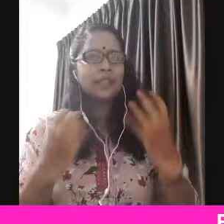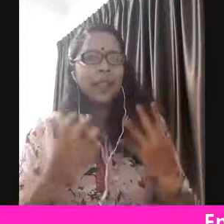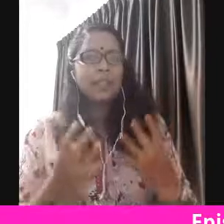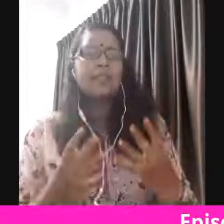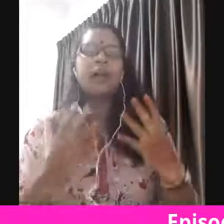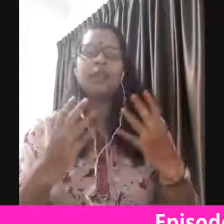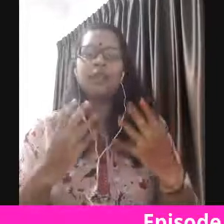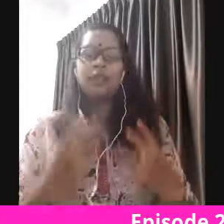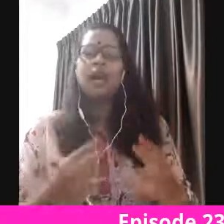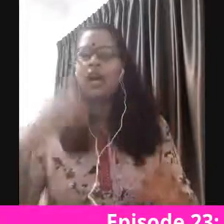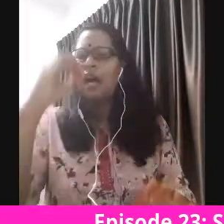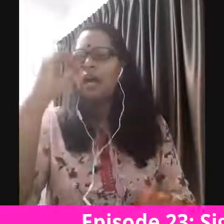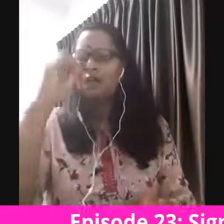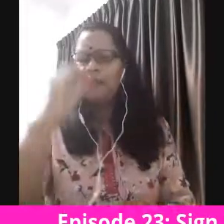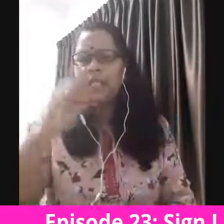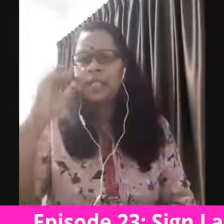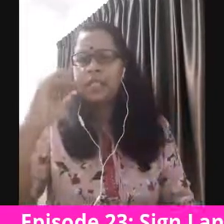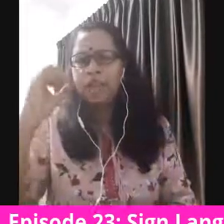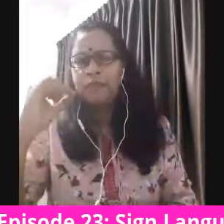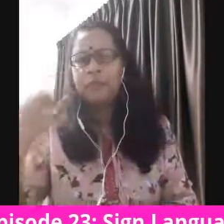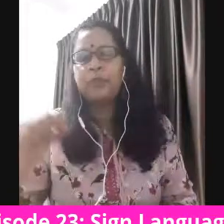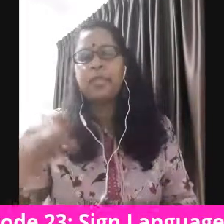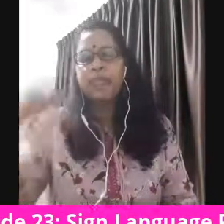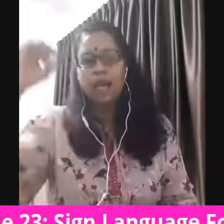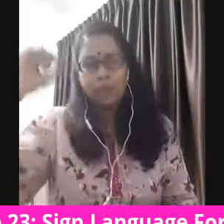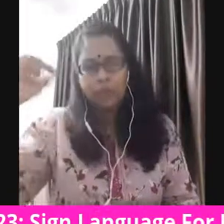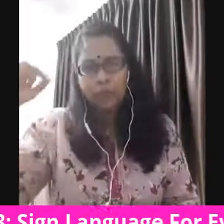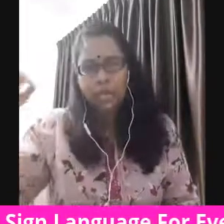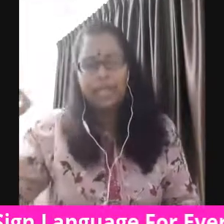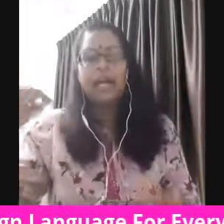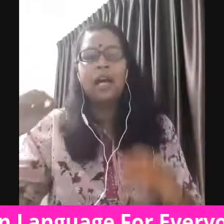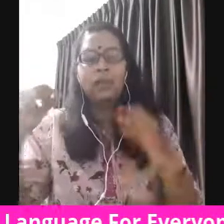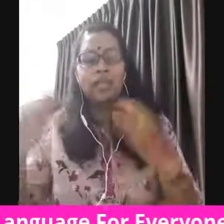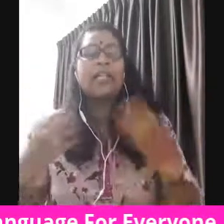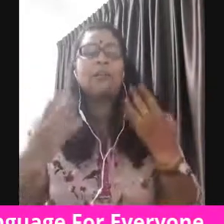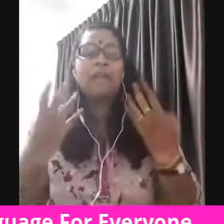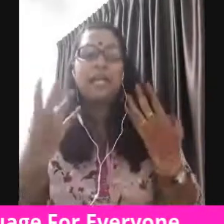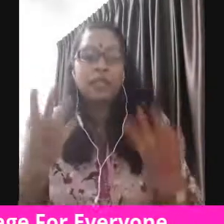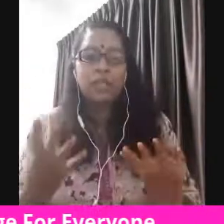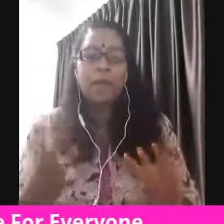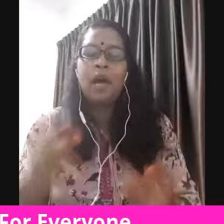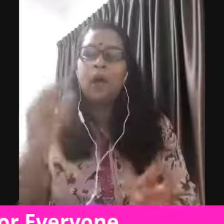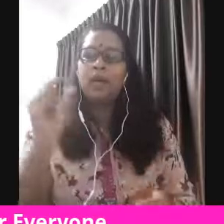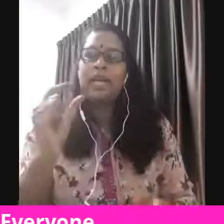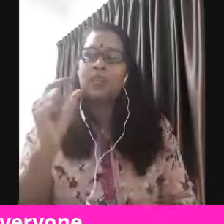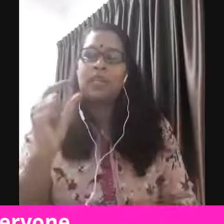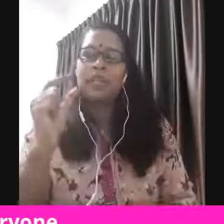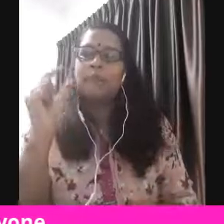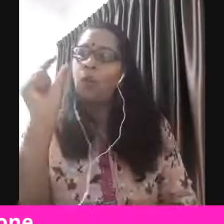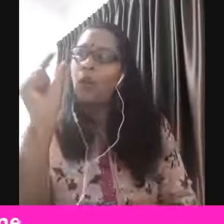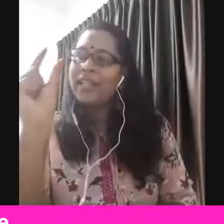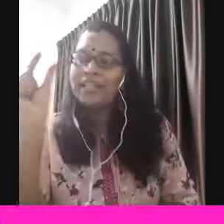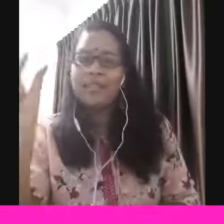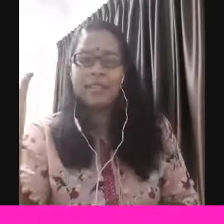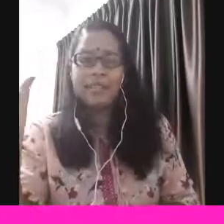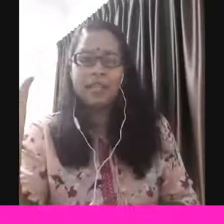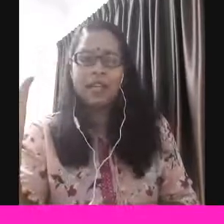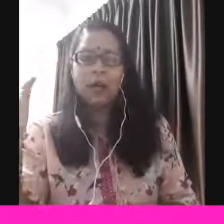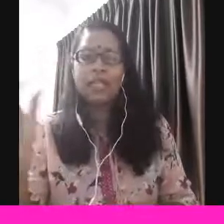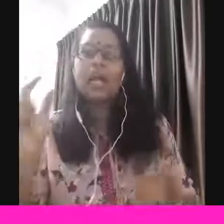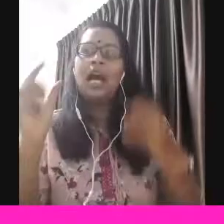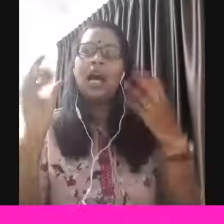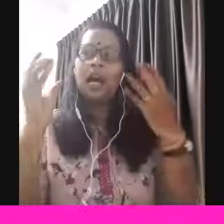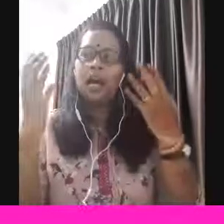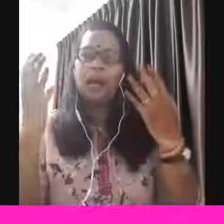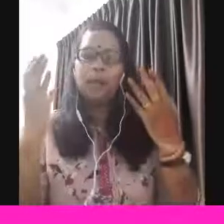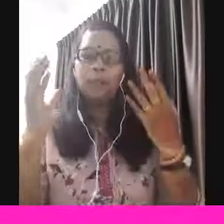for science, I will do each and every words I will write, and I will explain to them. Okay, actually, what is this?